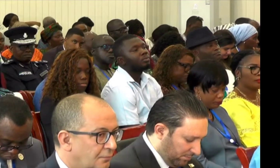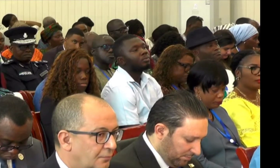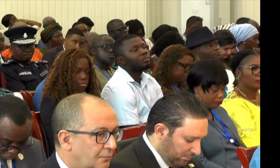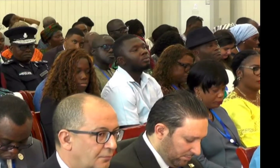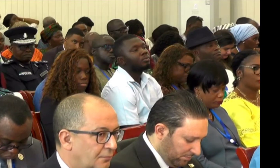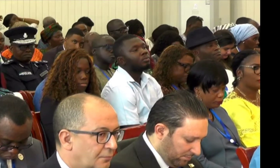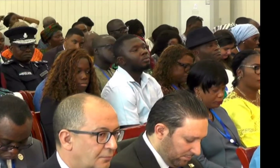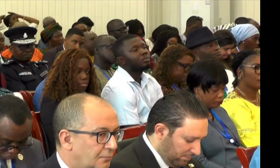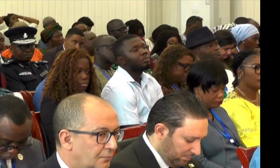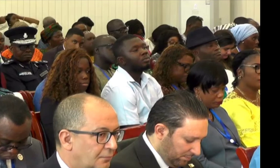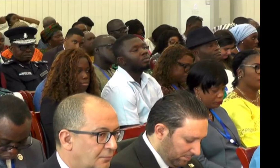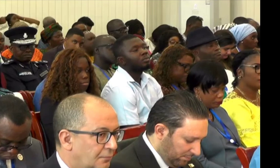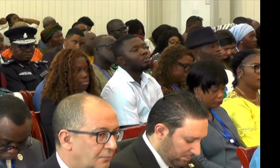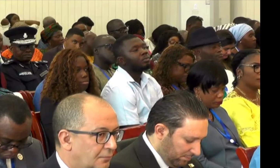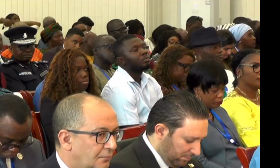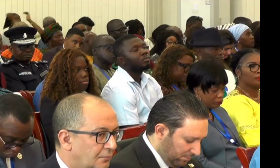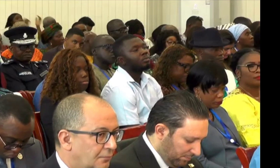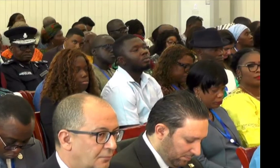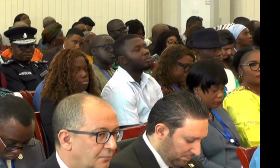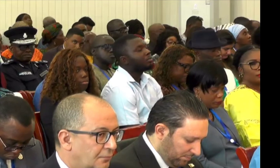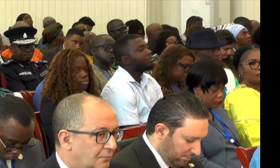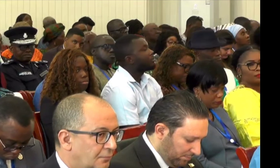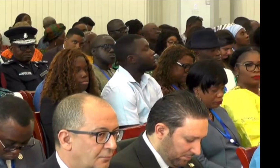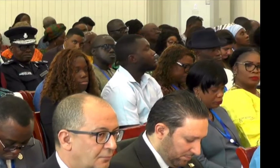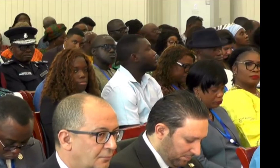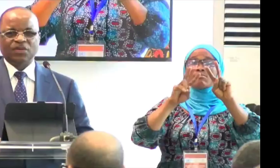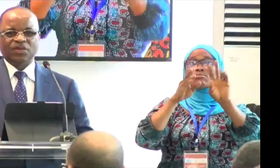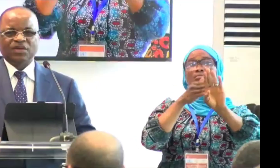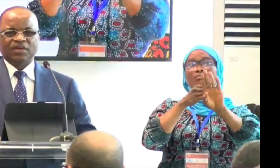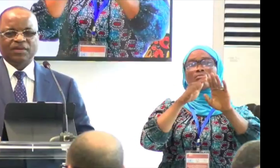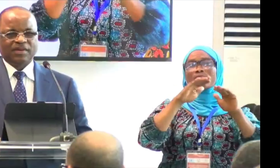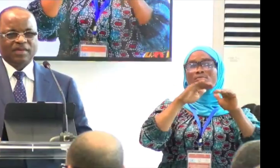particular looking at how